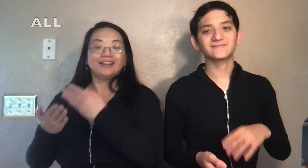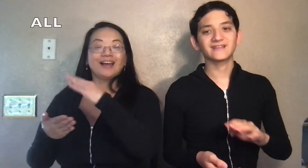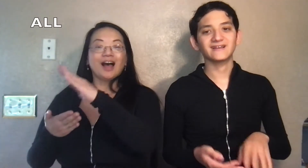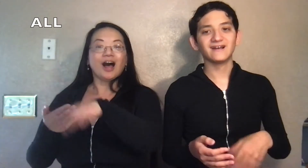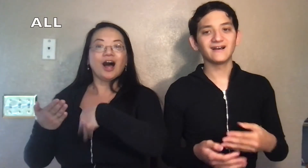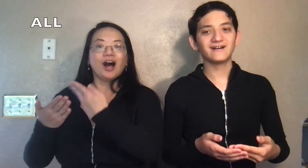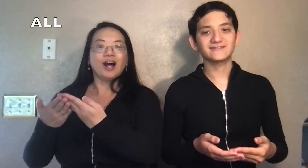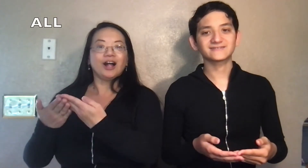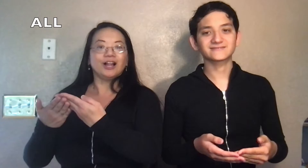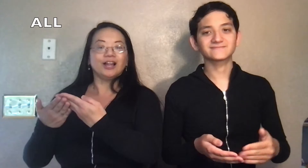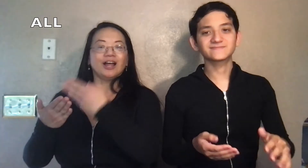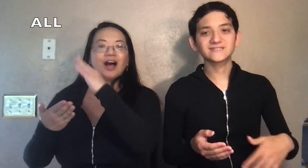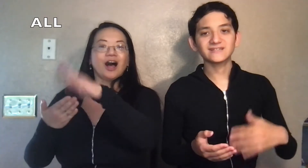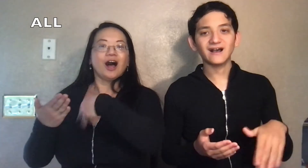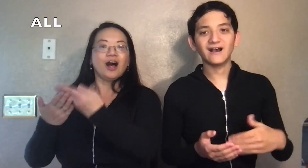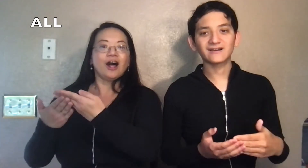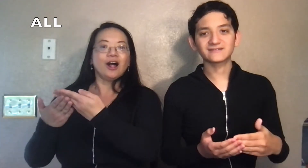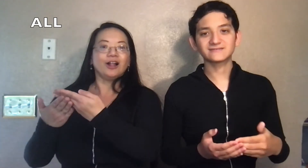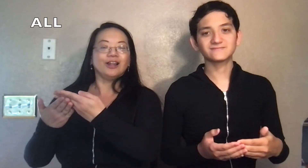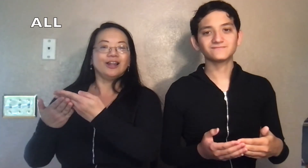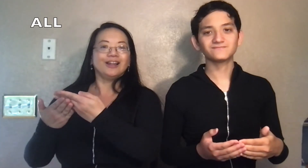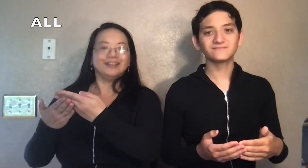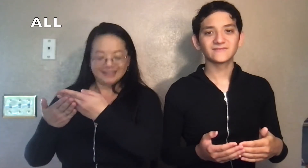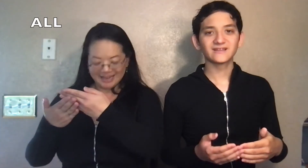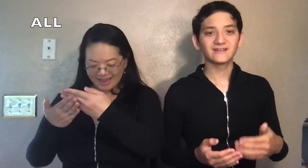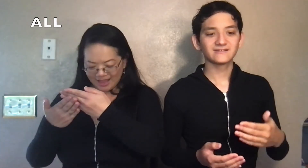Oh. Oh. Oh. Yeah.